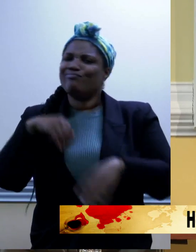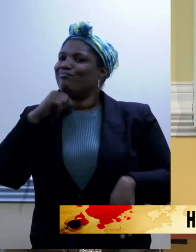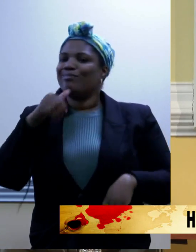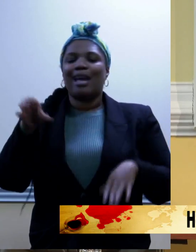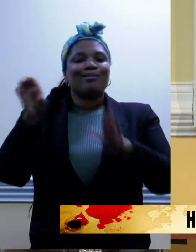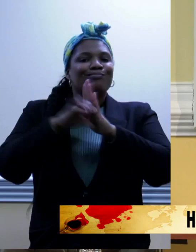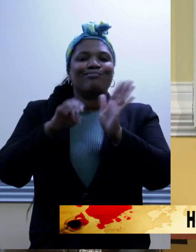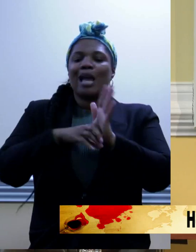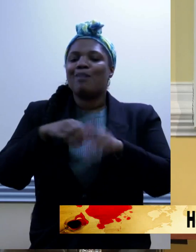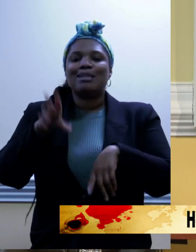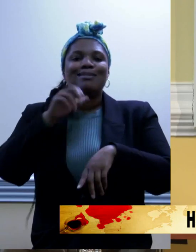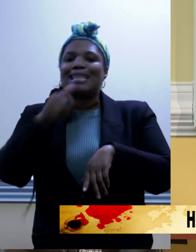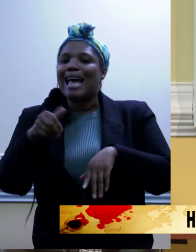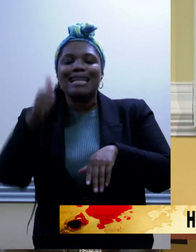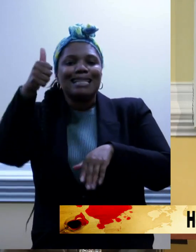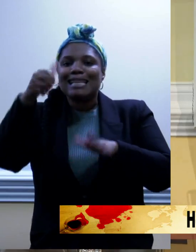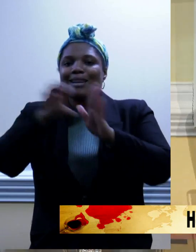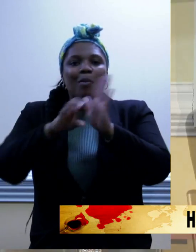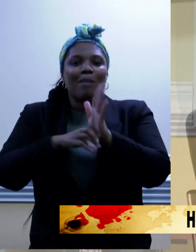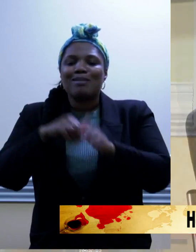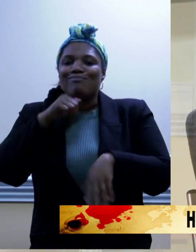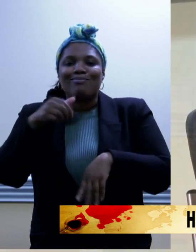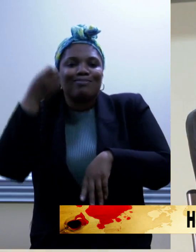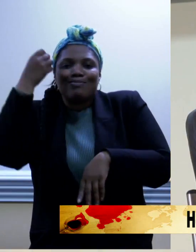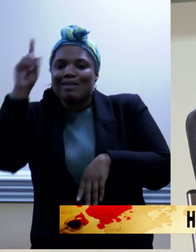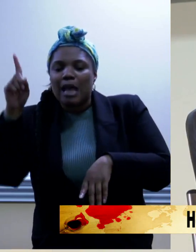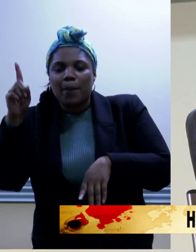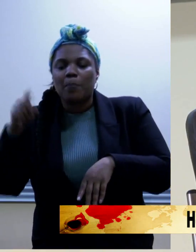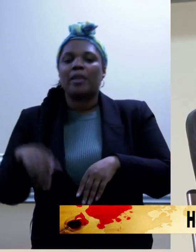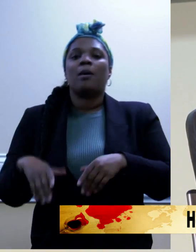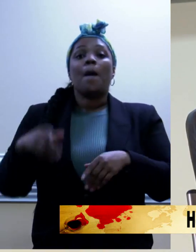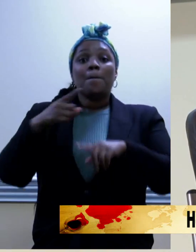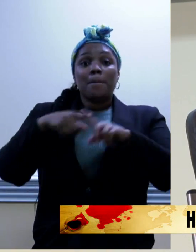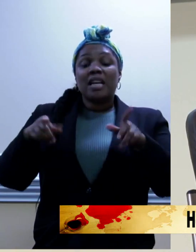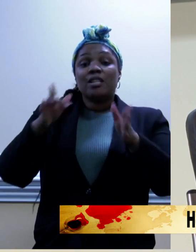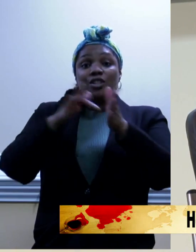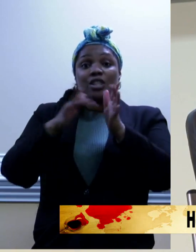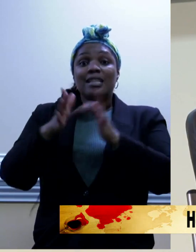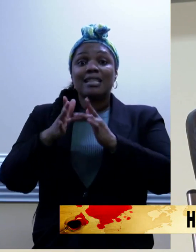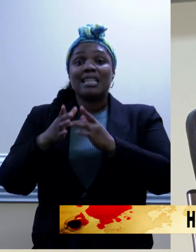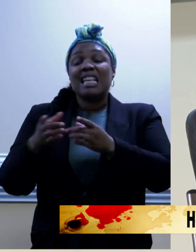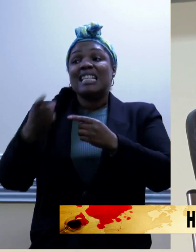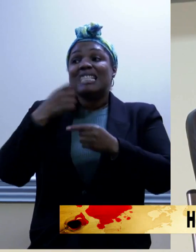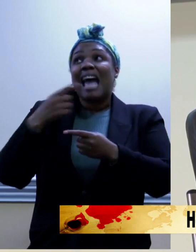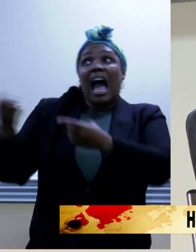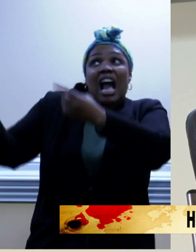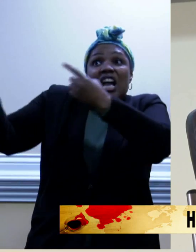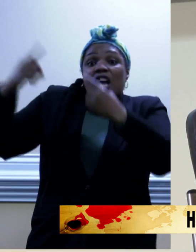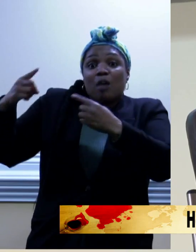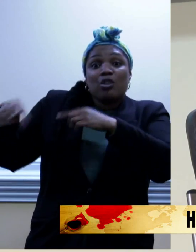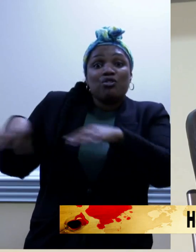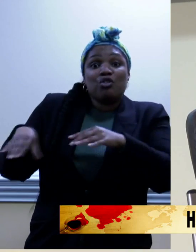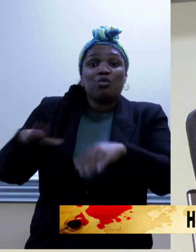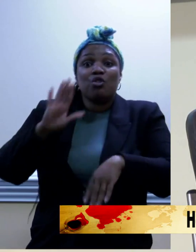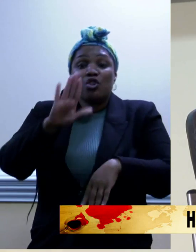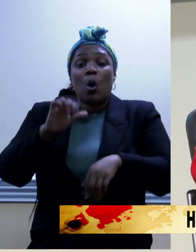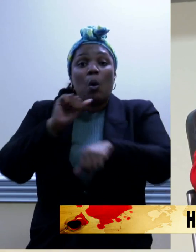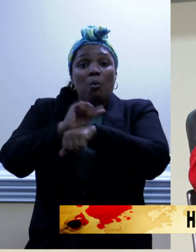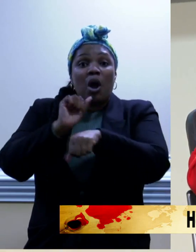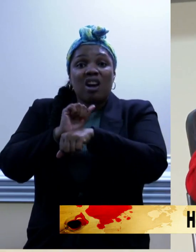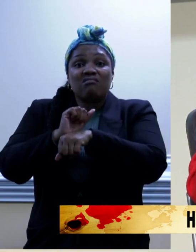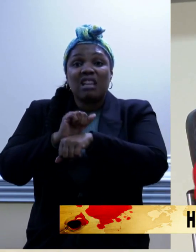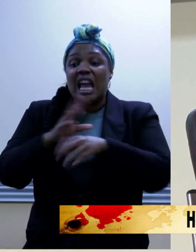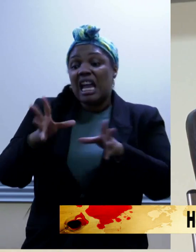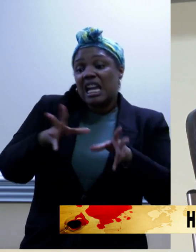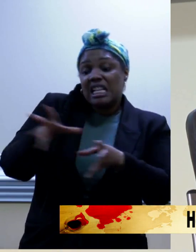have no understanding. Go ahead and read. Then said he, lo, I come to do thy will, O God. Uh-huh. He taketh away